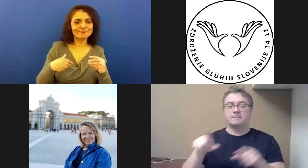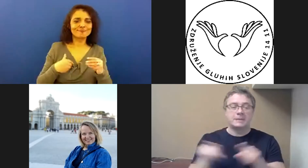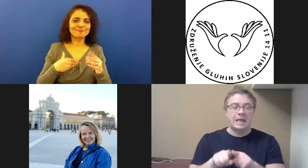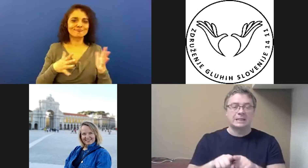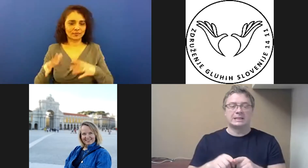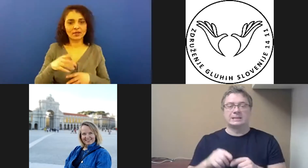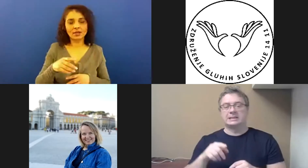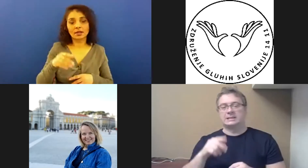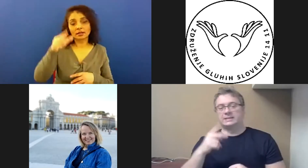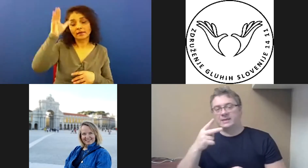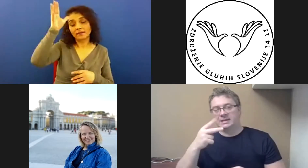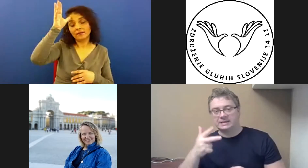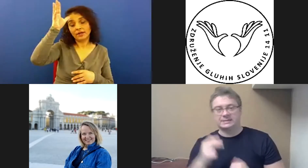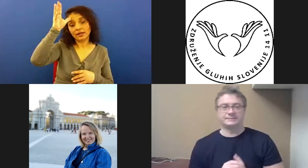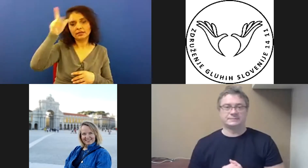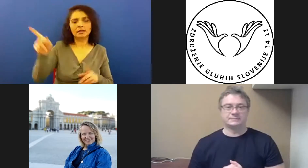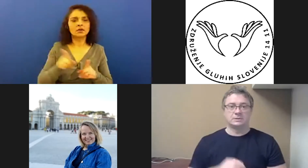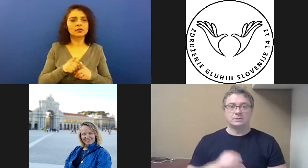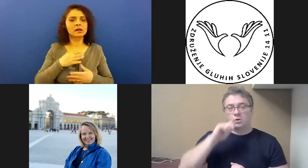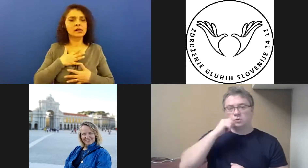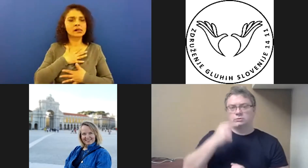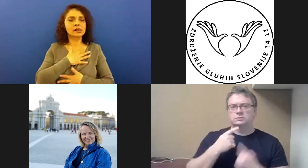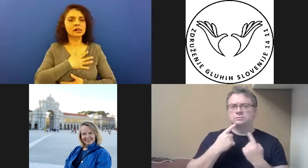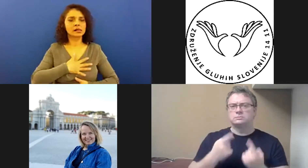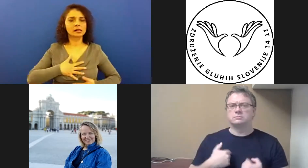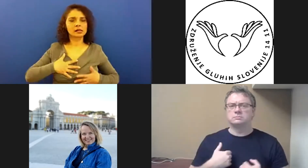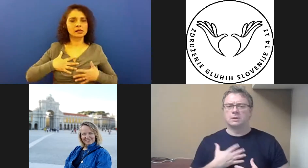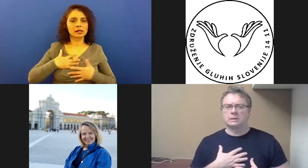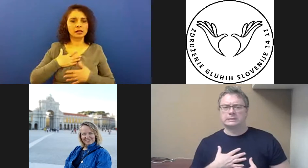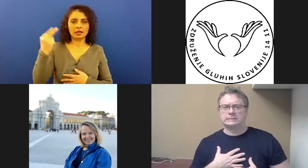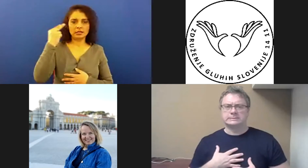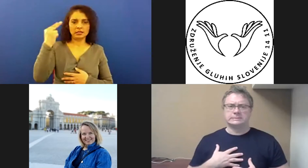back to my father, mother, my brothers.